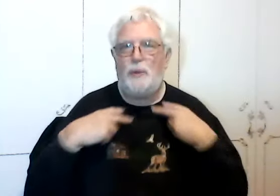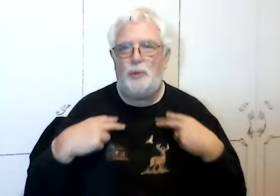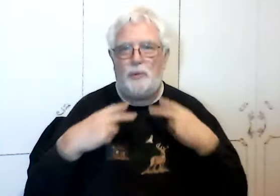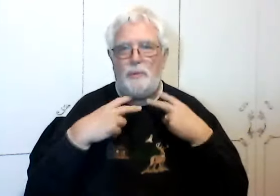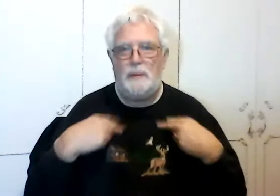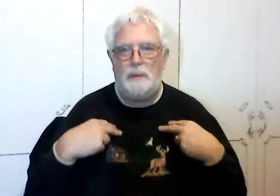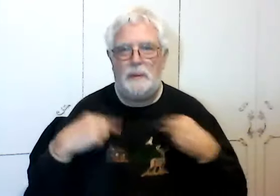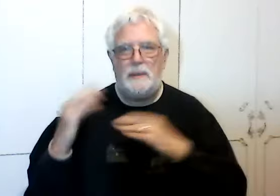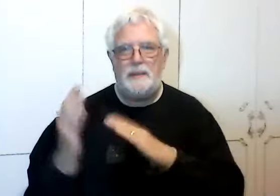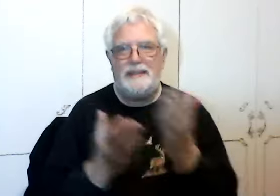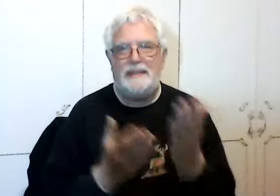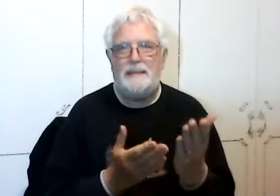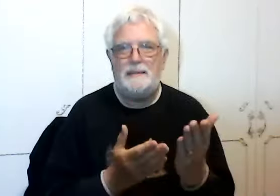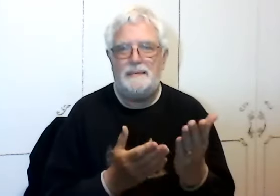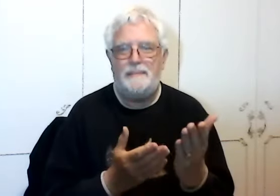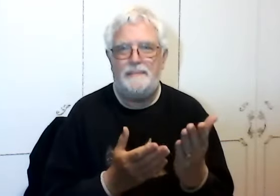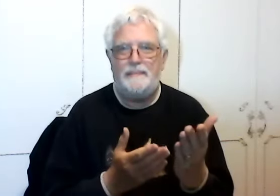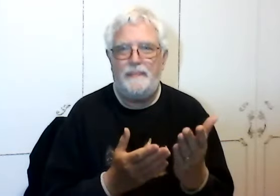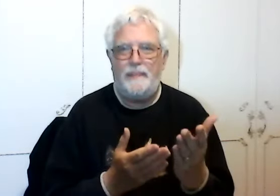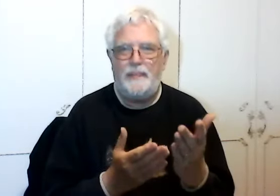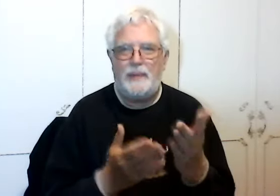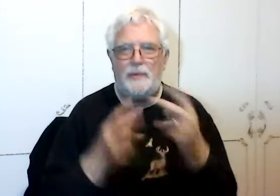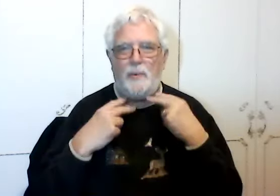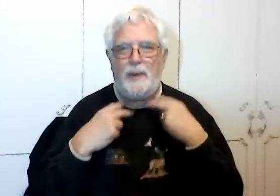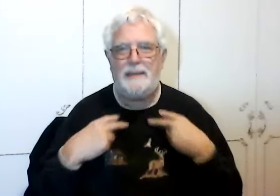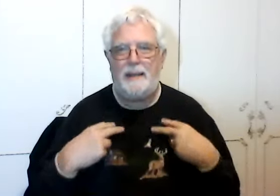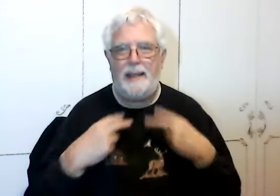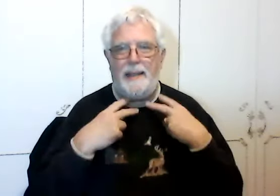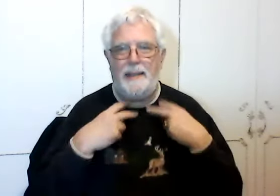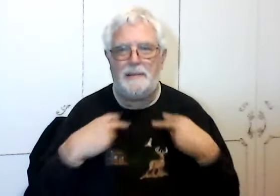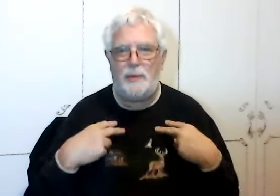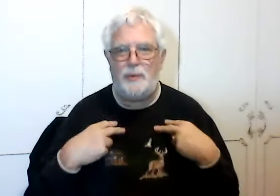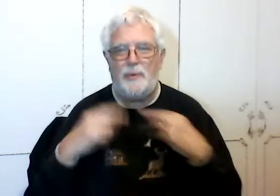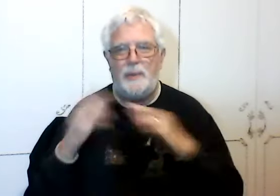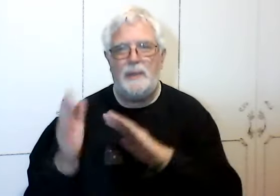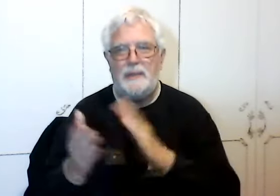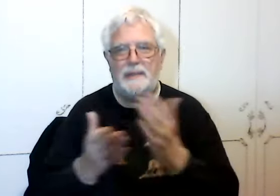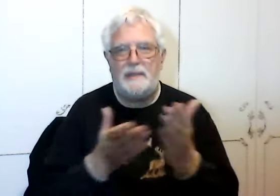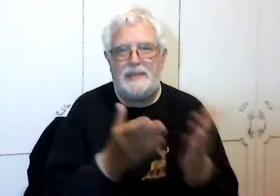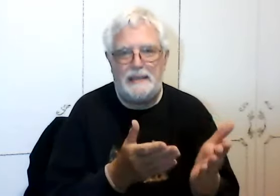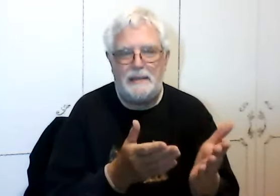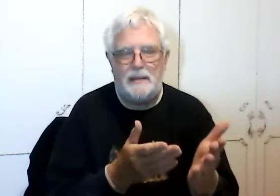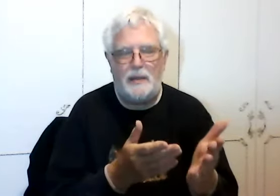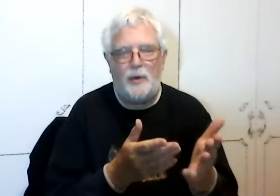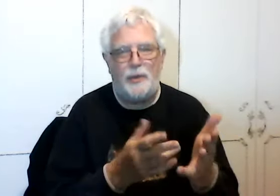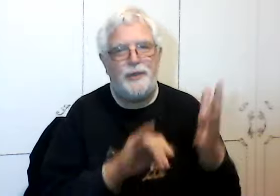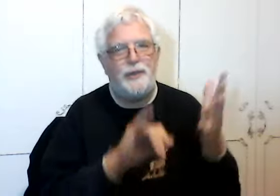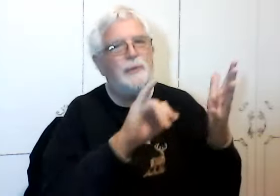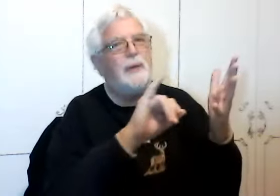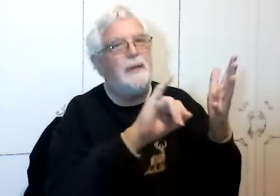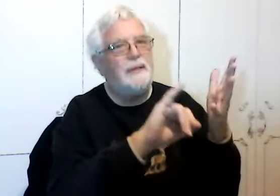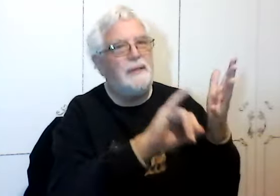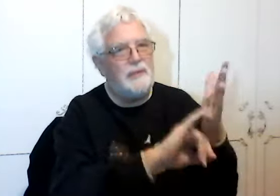Social services. So you do a white tie here, social services, or you can do